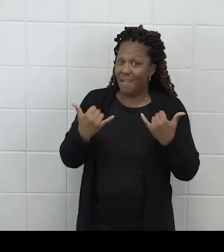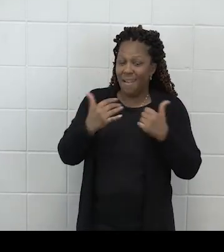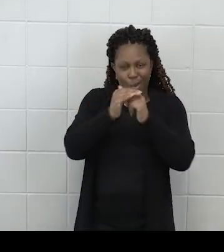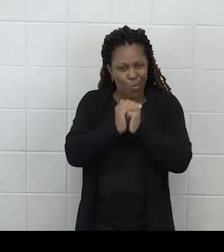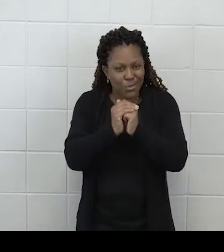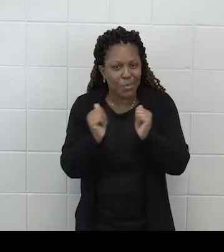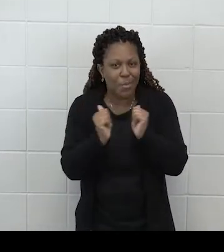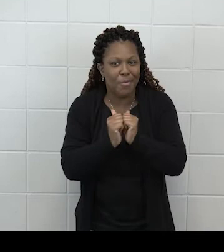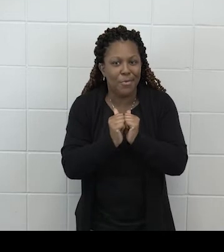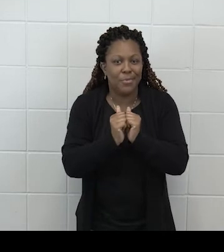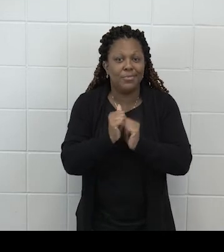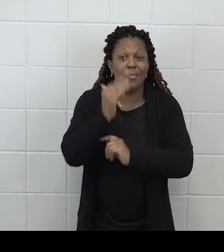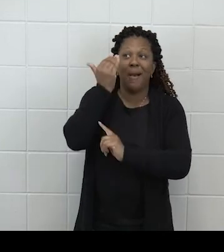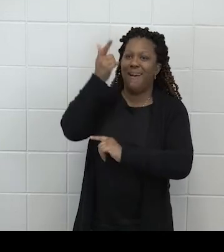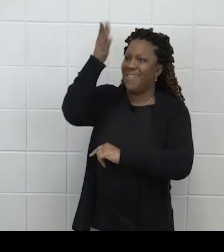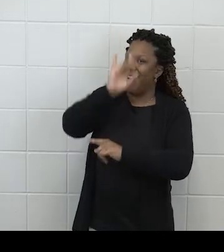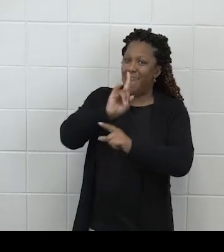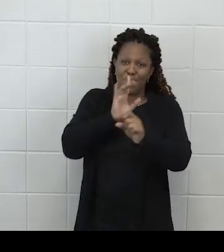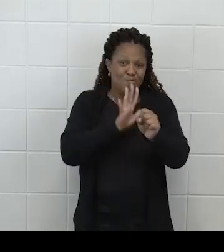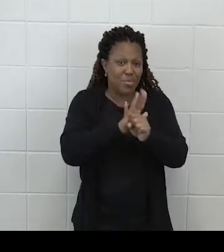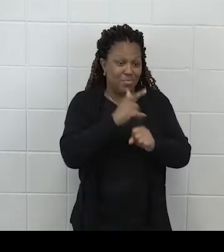God has promised to meet us here.